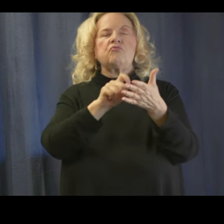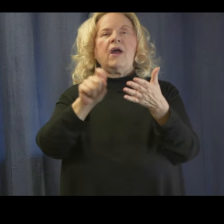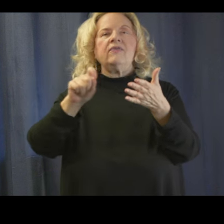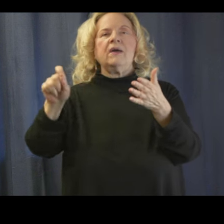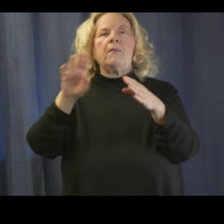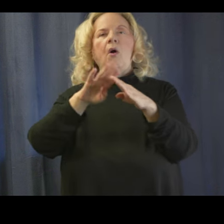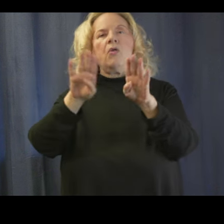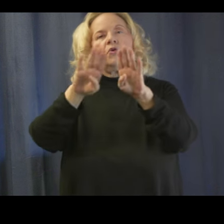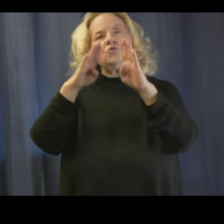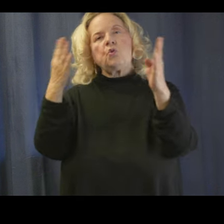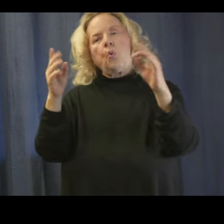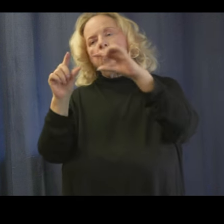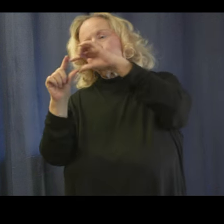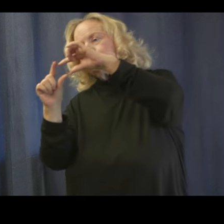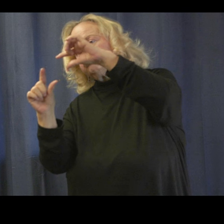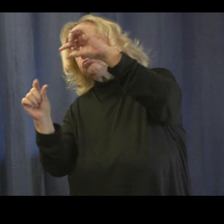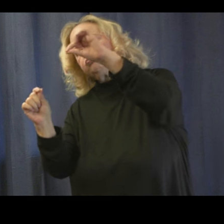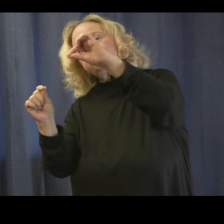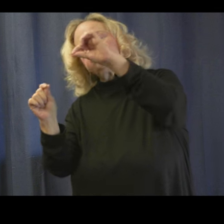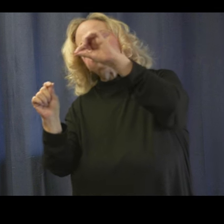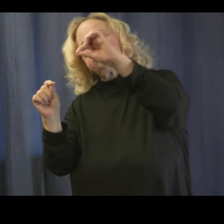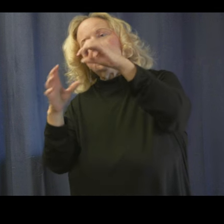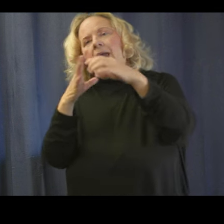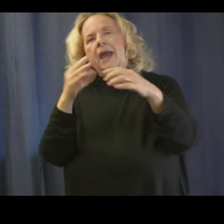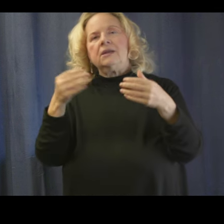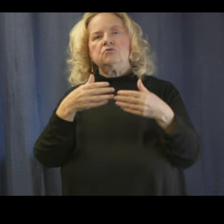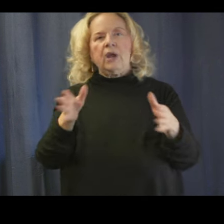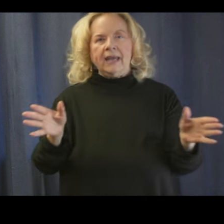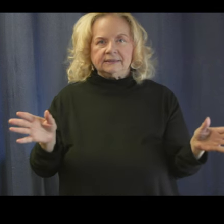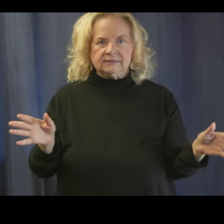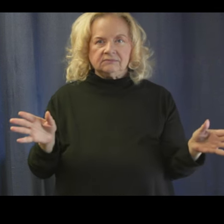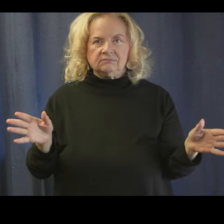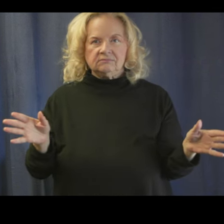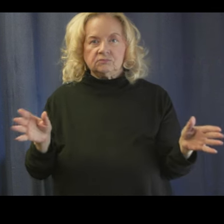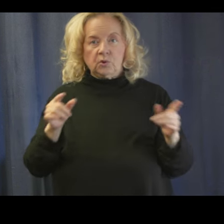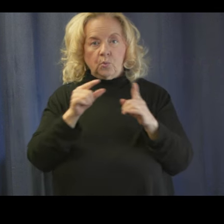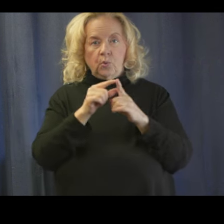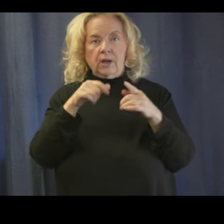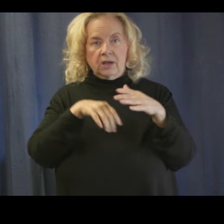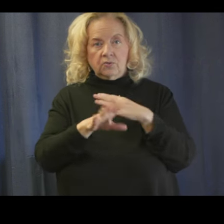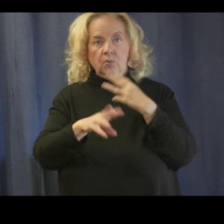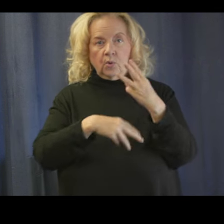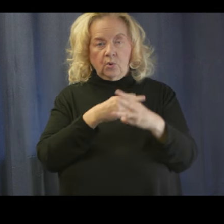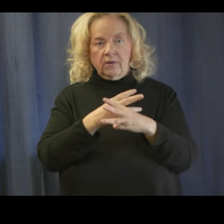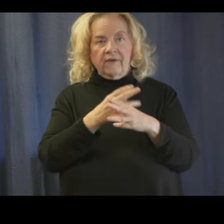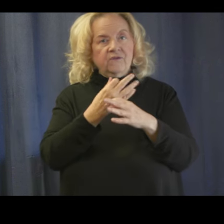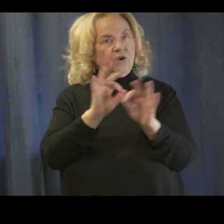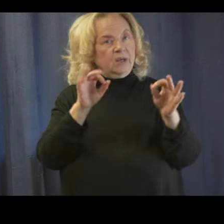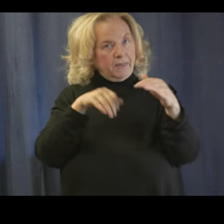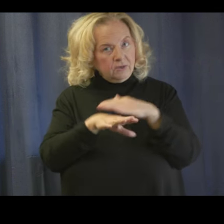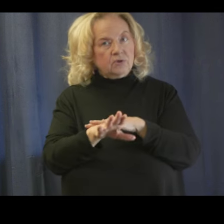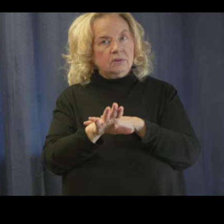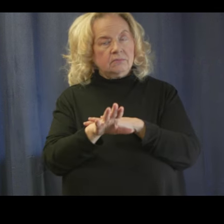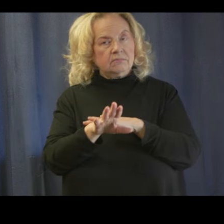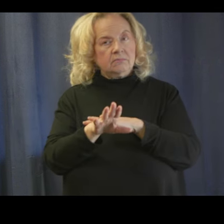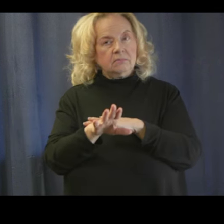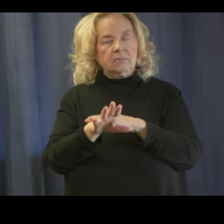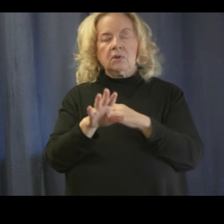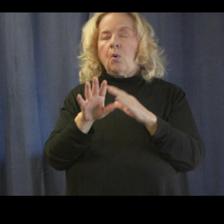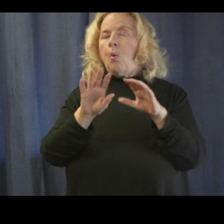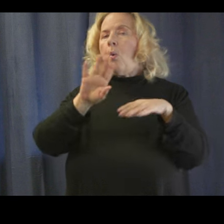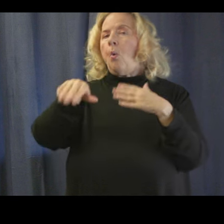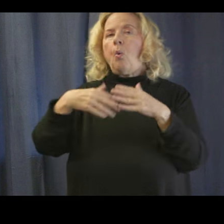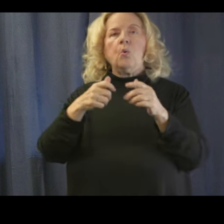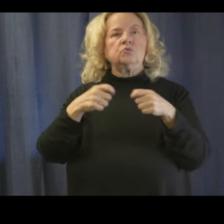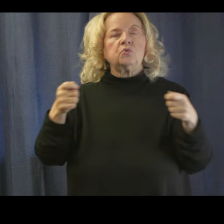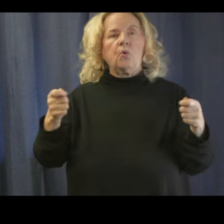shall write them on the doorpost of your house and upon your gates. When the word entered the world, freedom entered